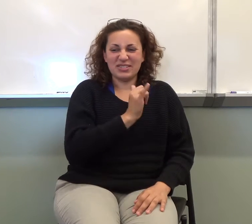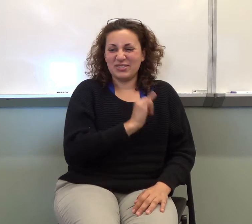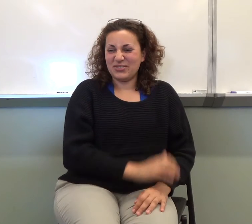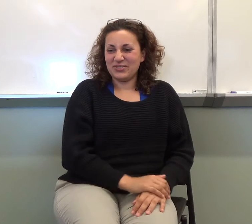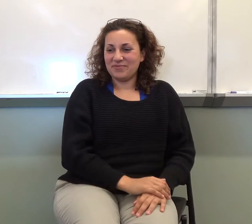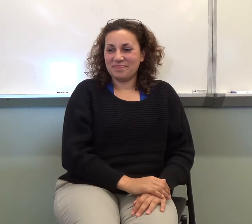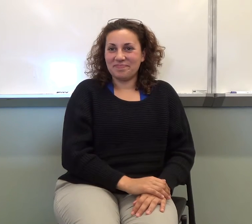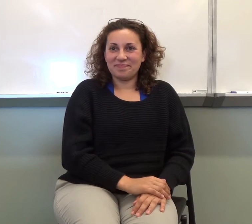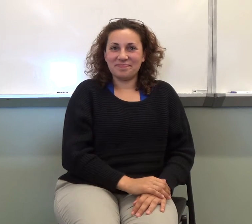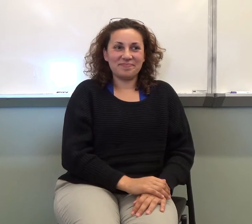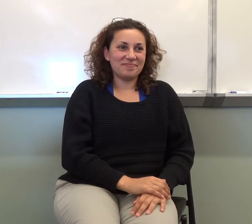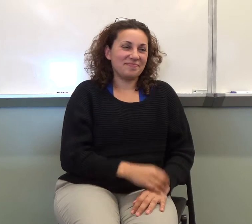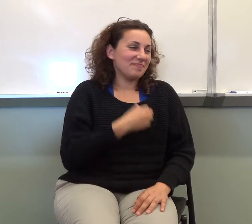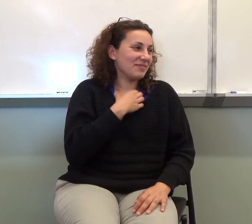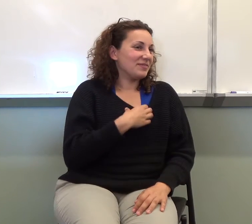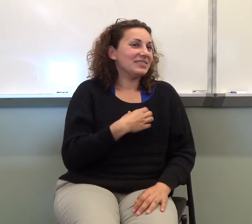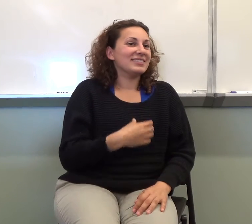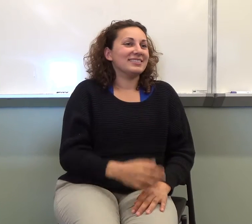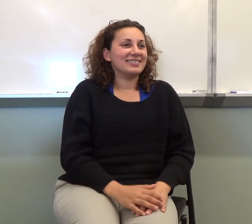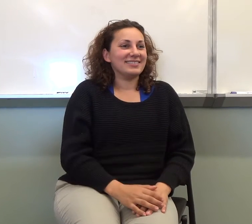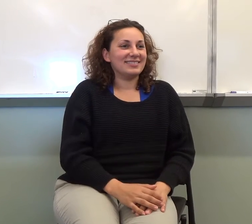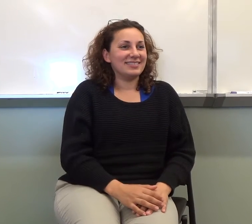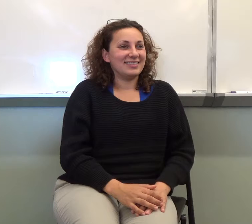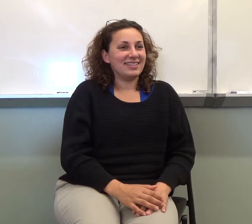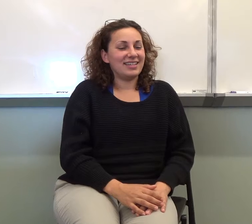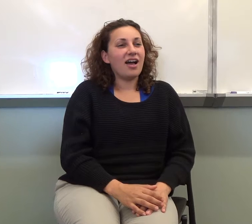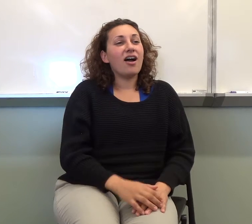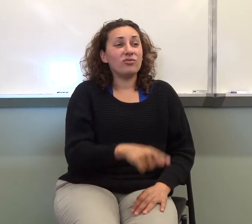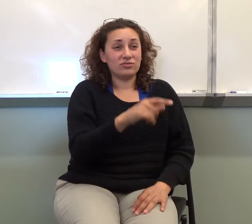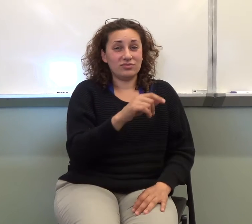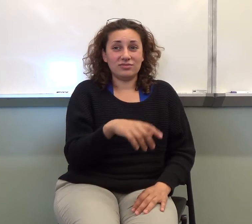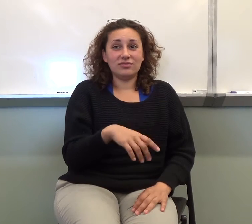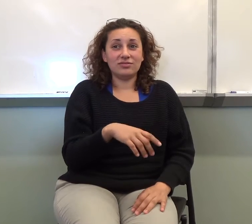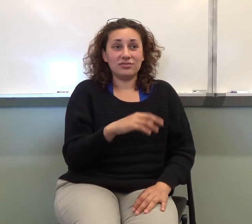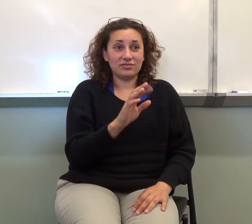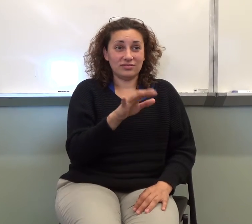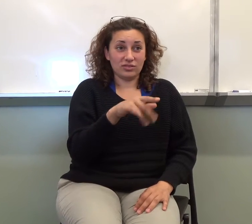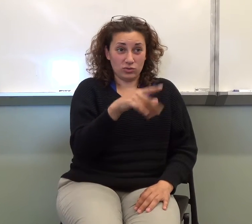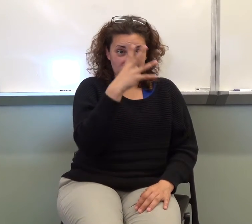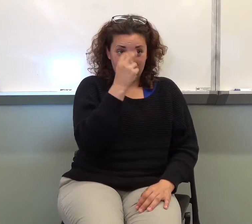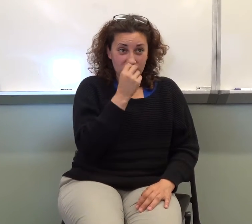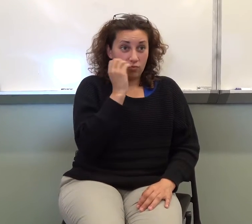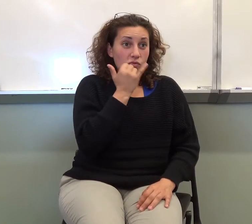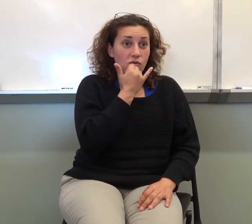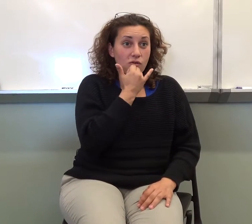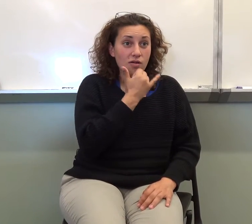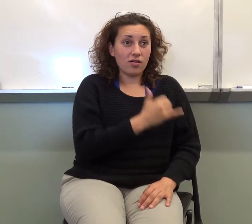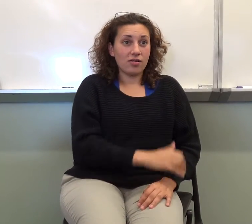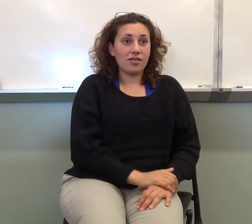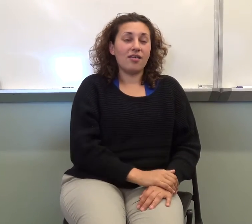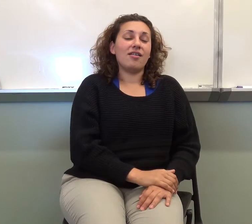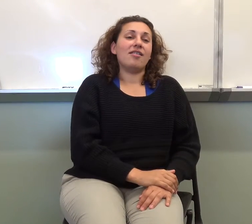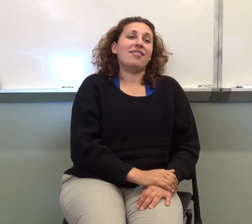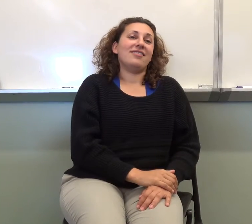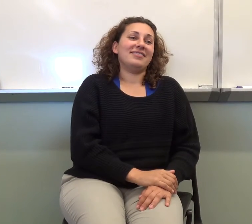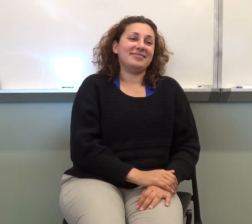quite complicated, we have the sample space for one die over there. All right, let's say